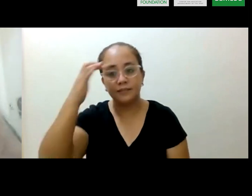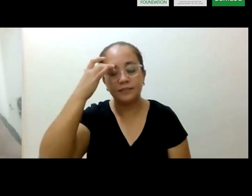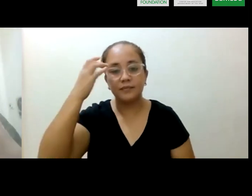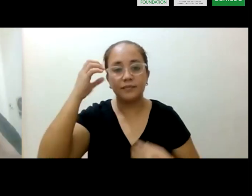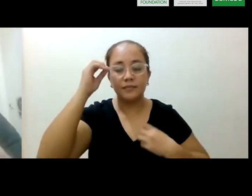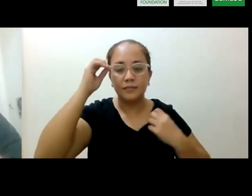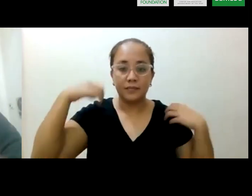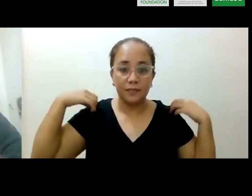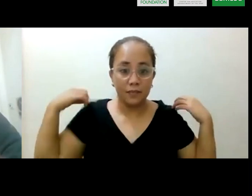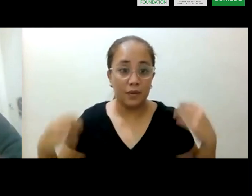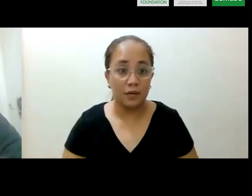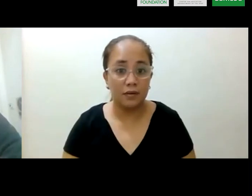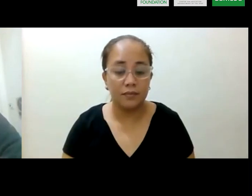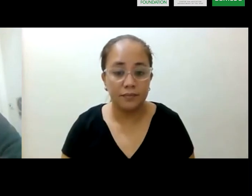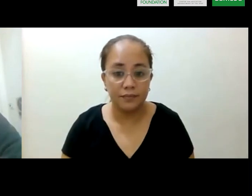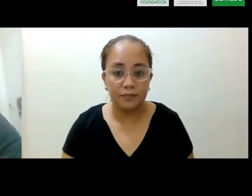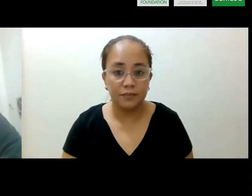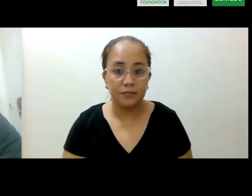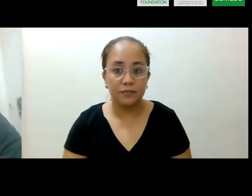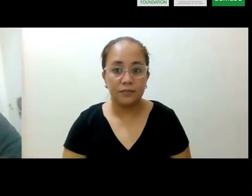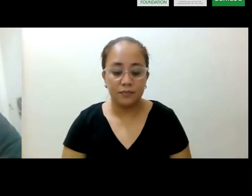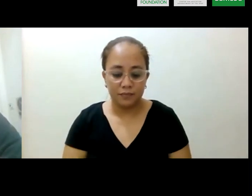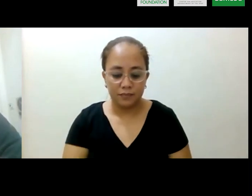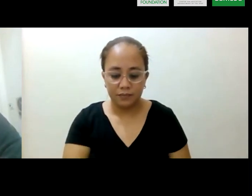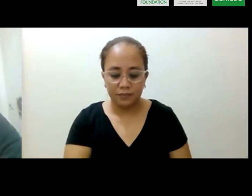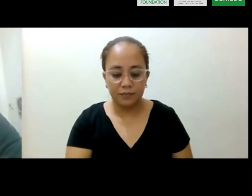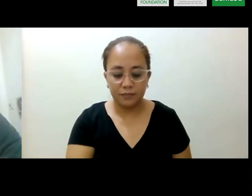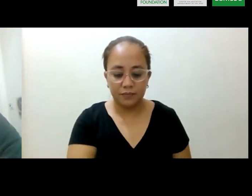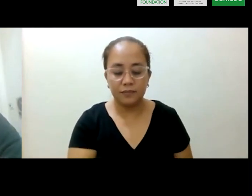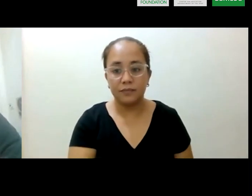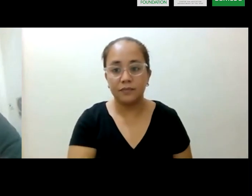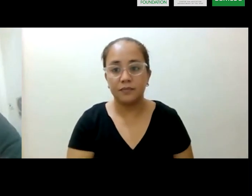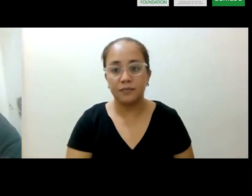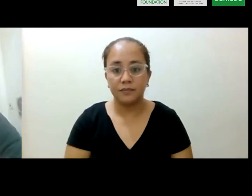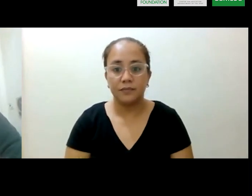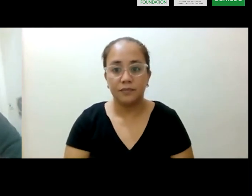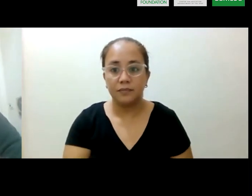4 is fine. Just Chuck is saying, what about 3 and 7?